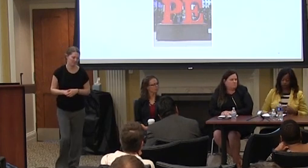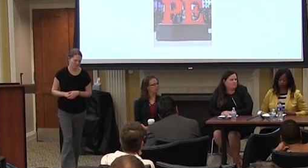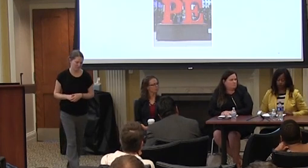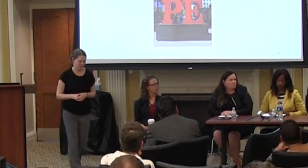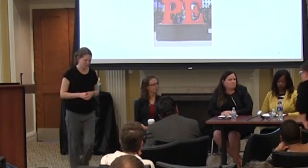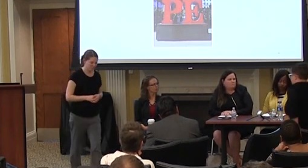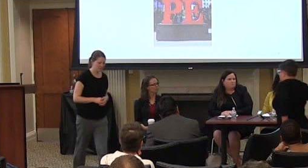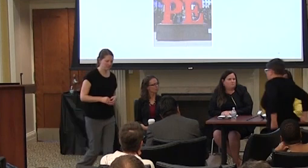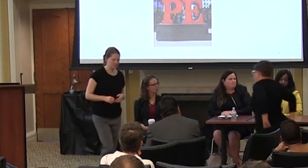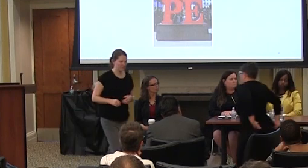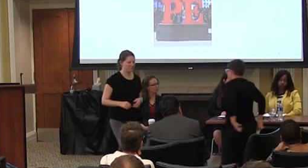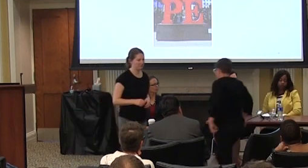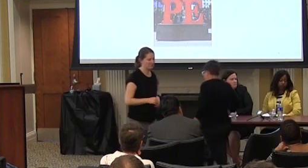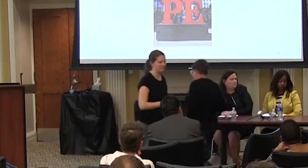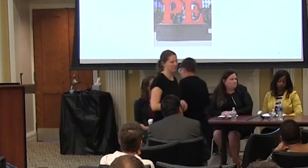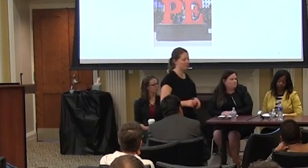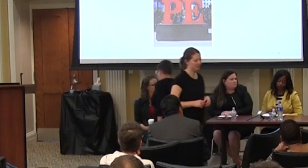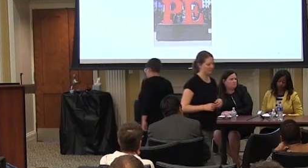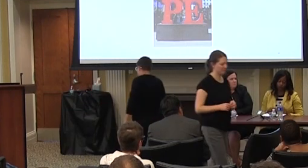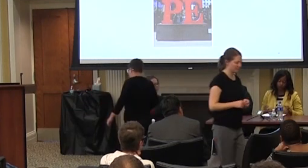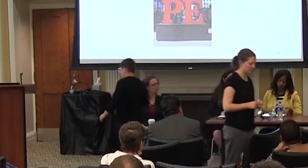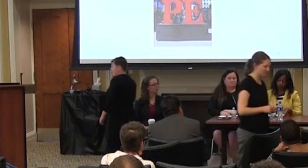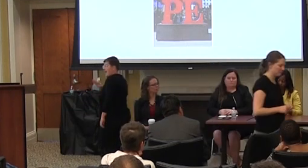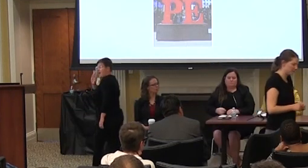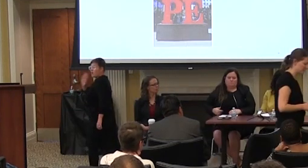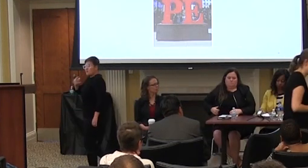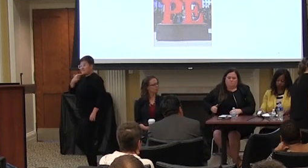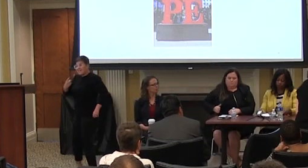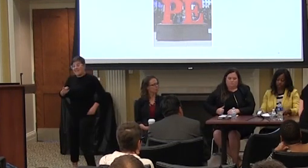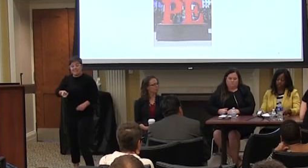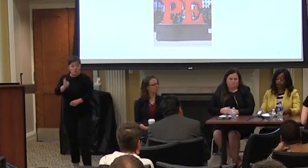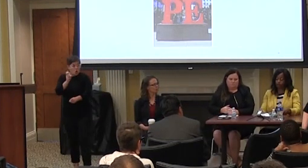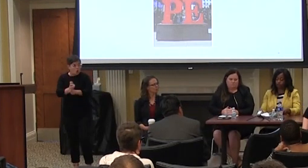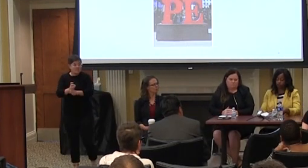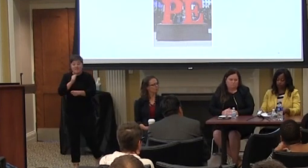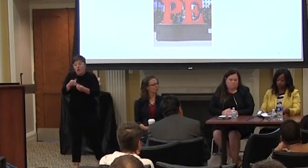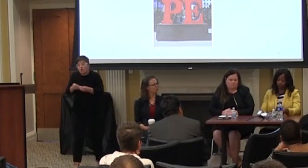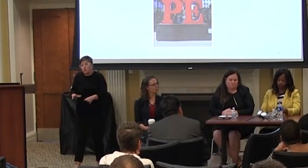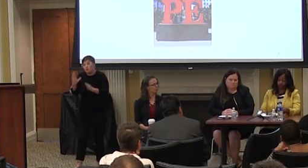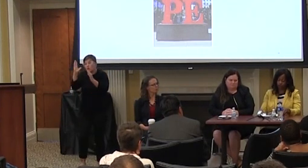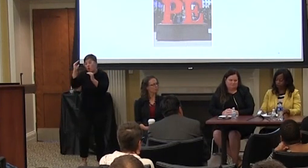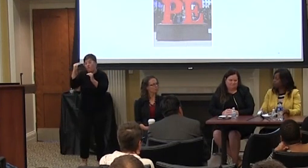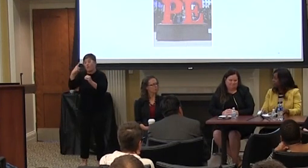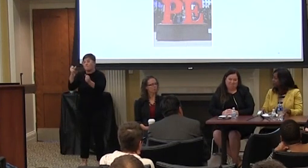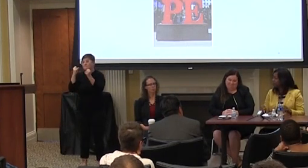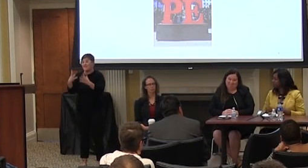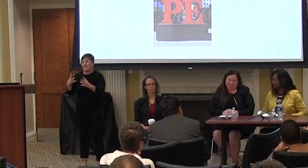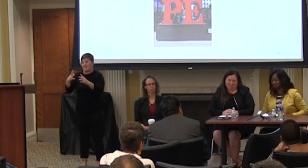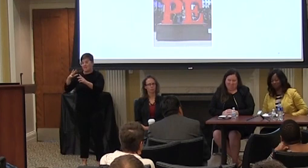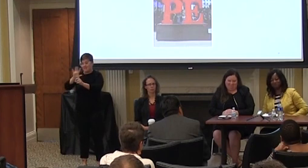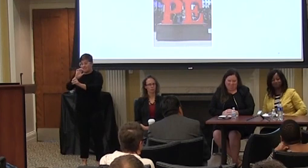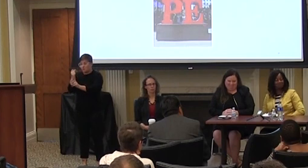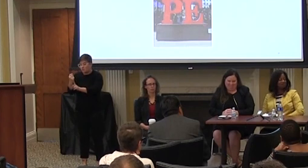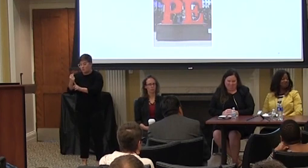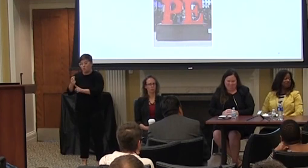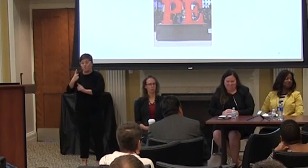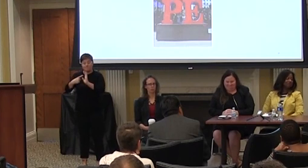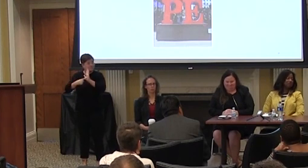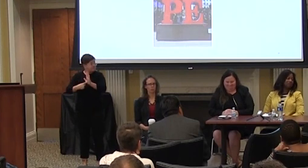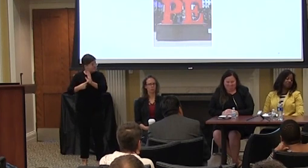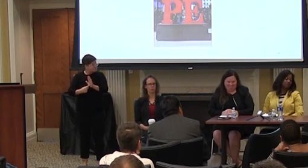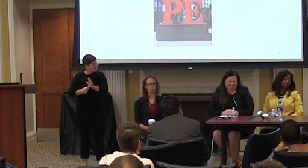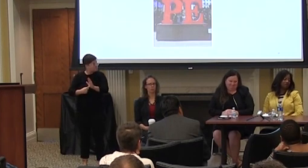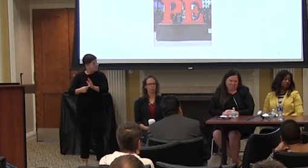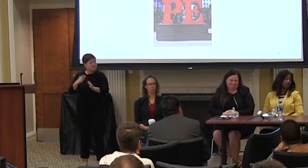so i would say it is hard to not post hope in many locations for resilience is something very important